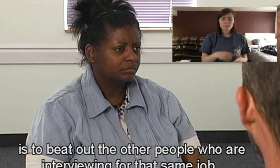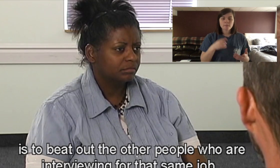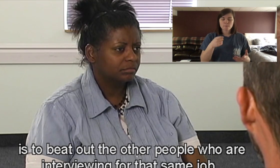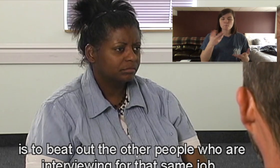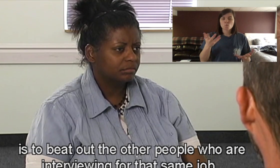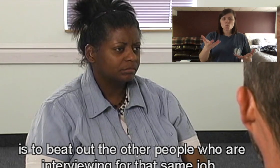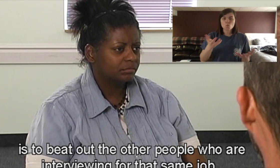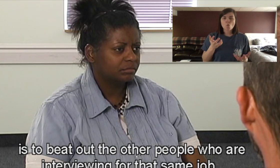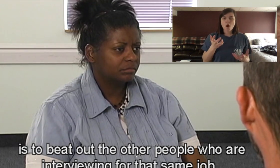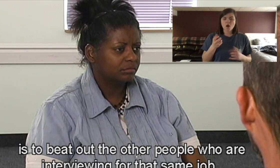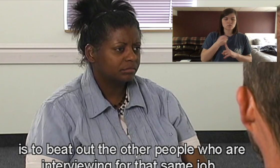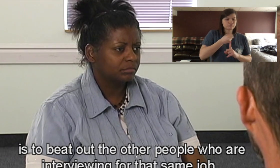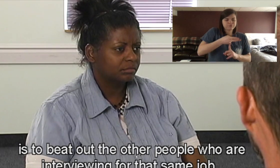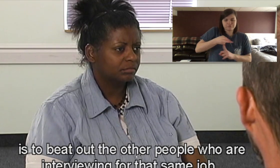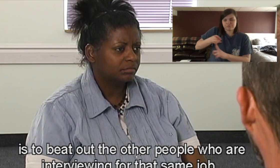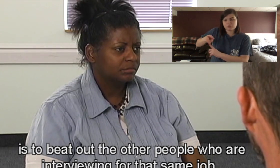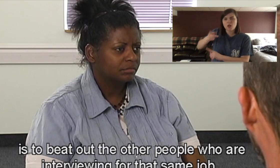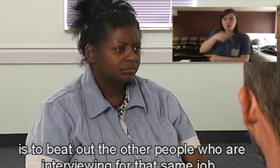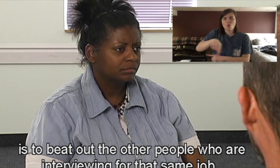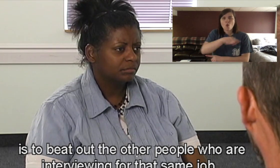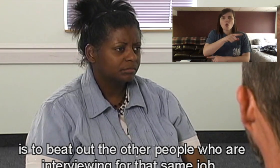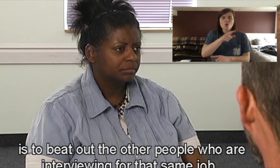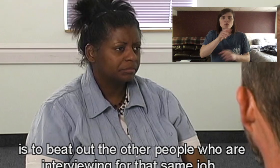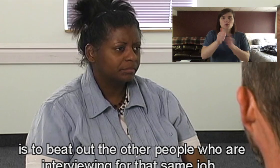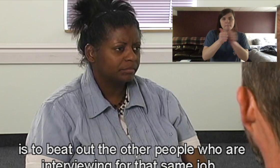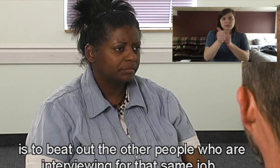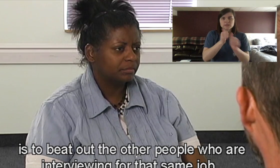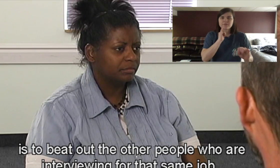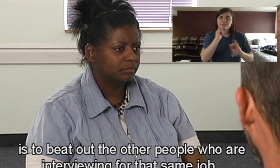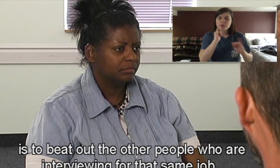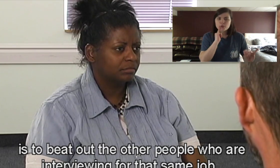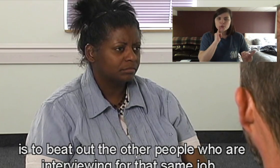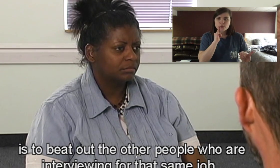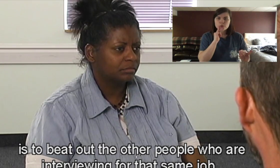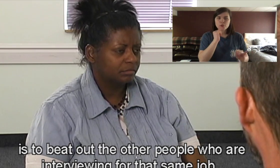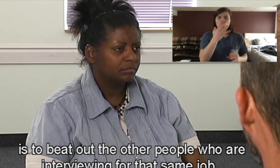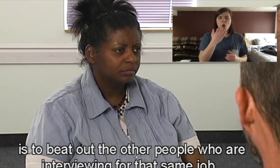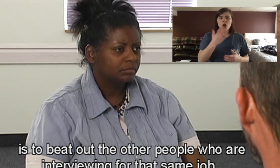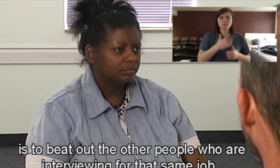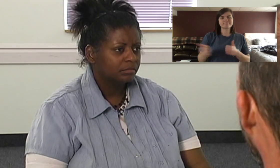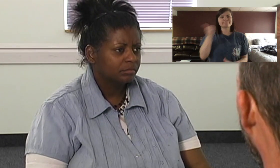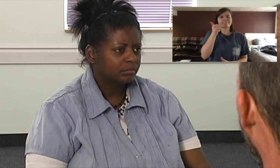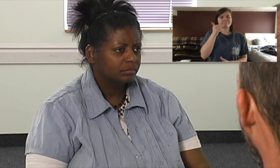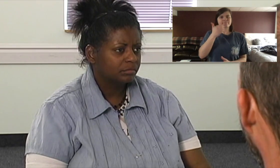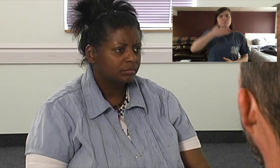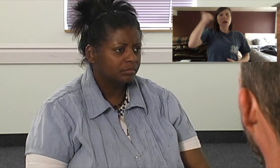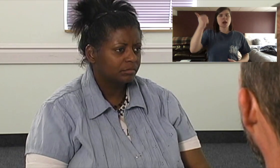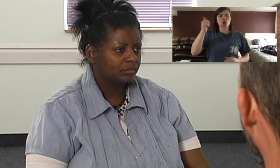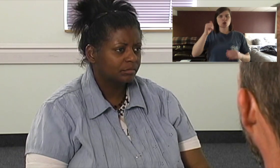is to beat out the other people that are interviewing for that same job.